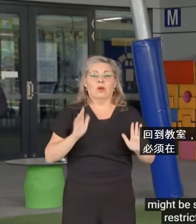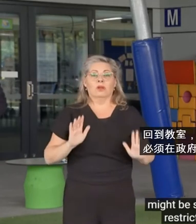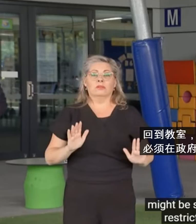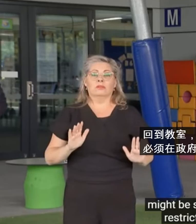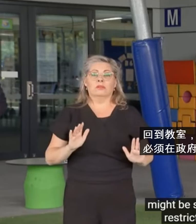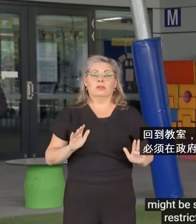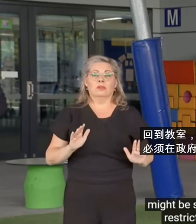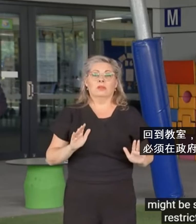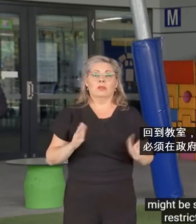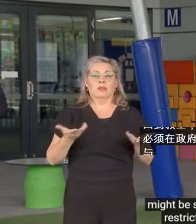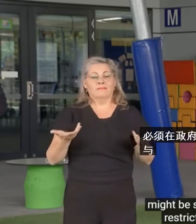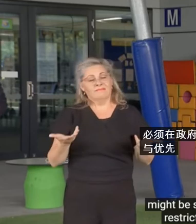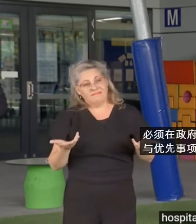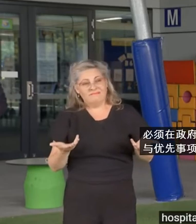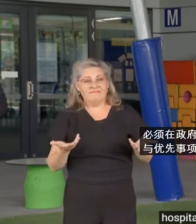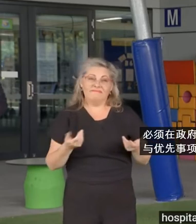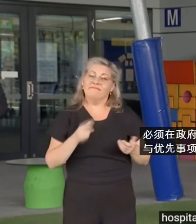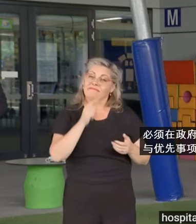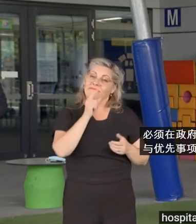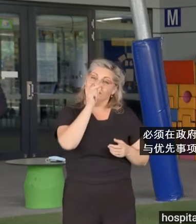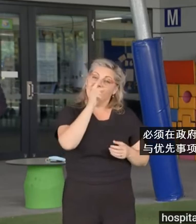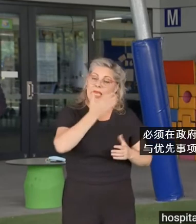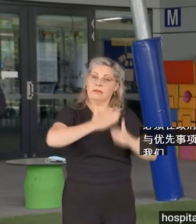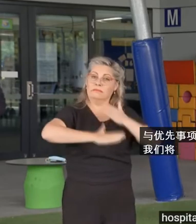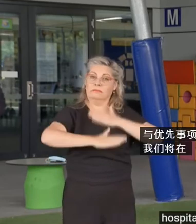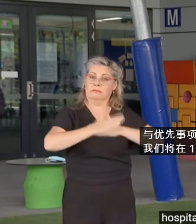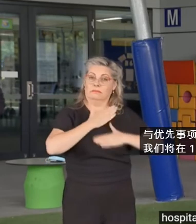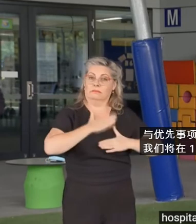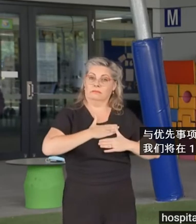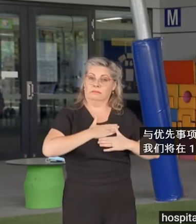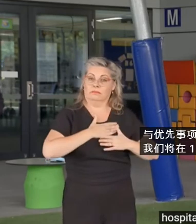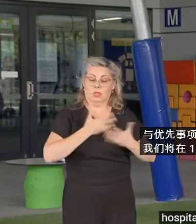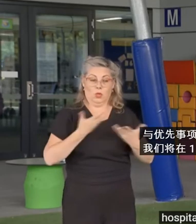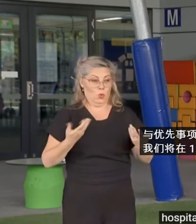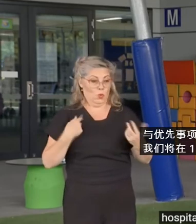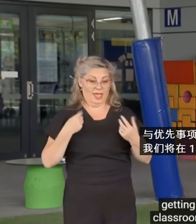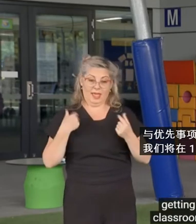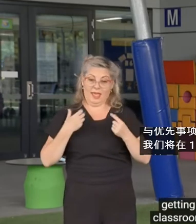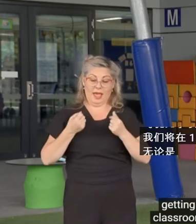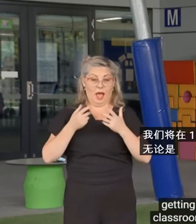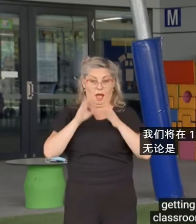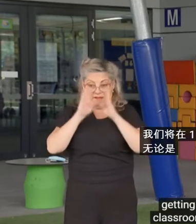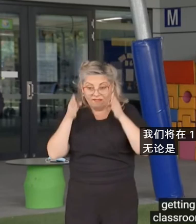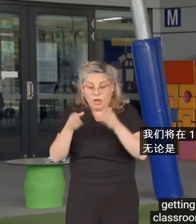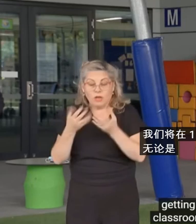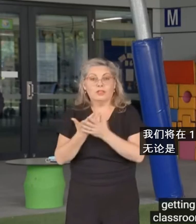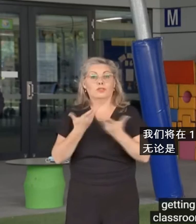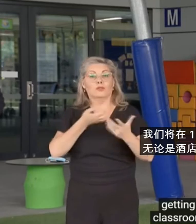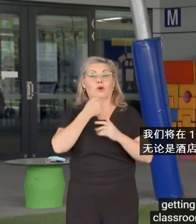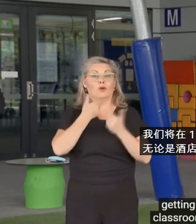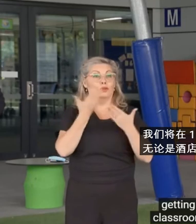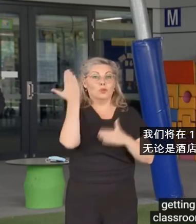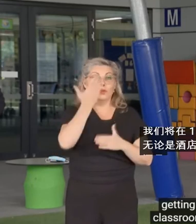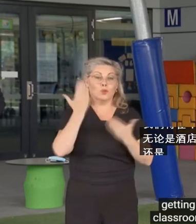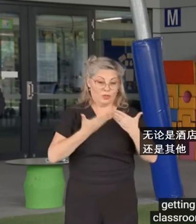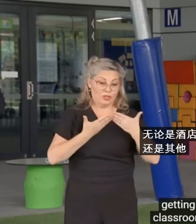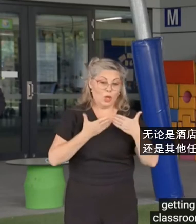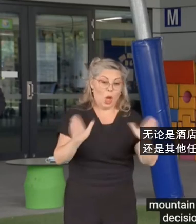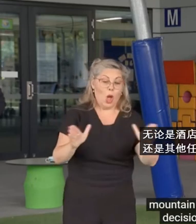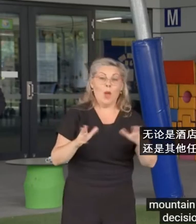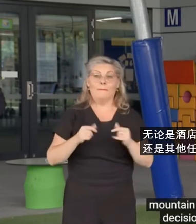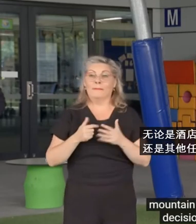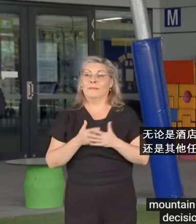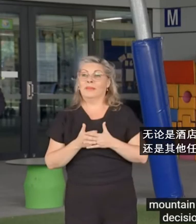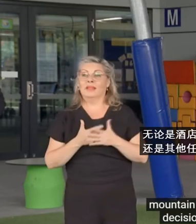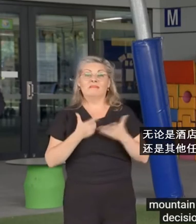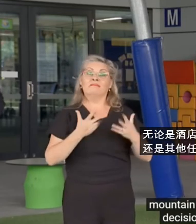make in government those decisions in relation to priorities, and we'll do that as we head into the 27th of January. But what business, whether it's hospitality or any